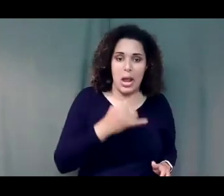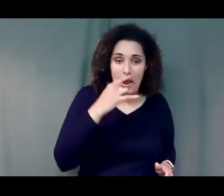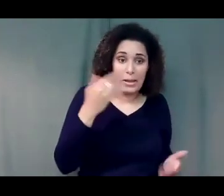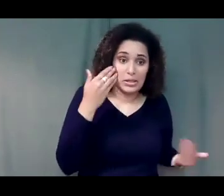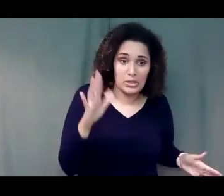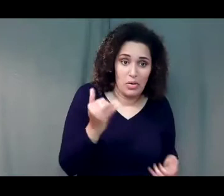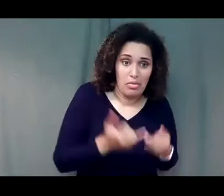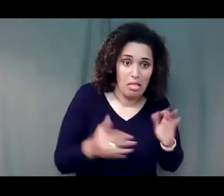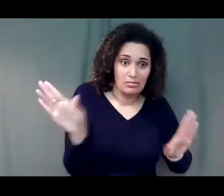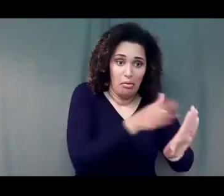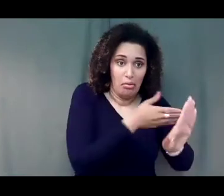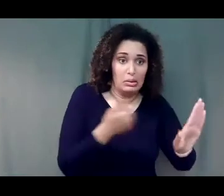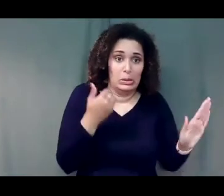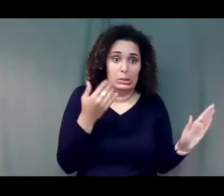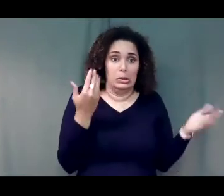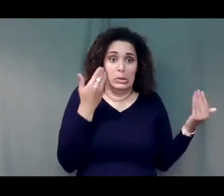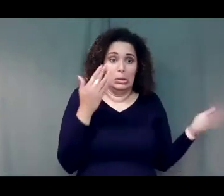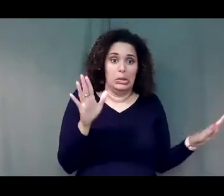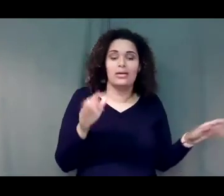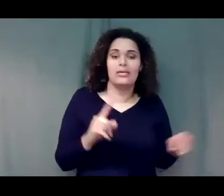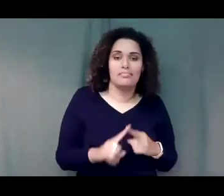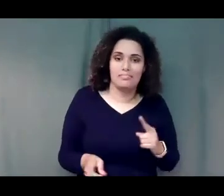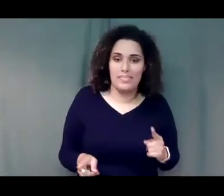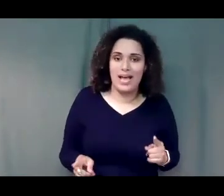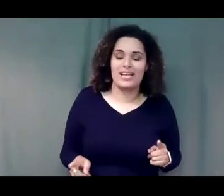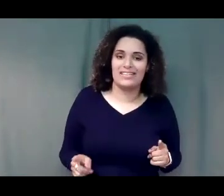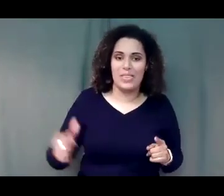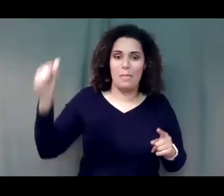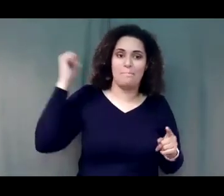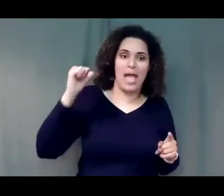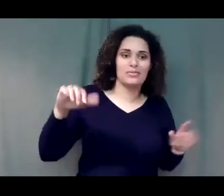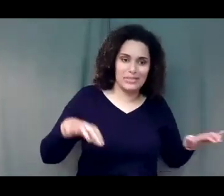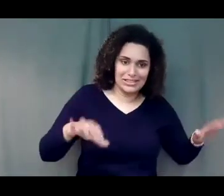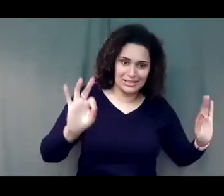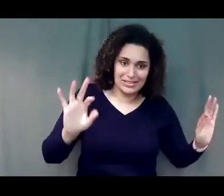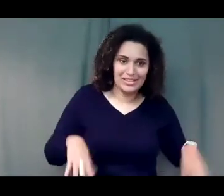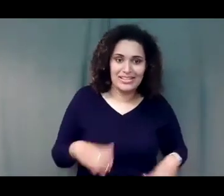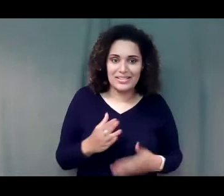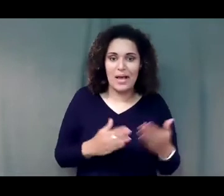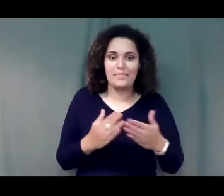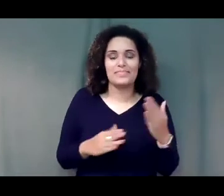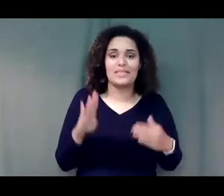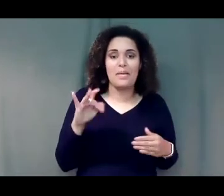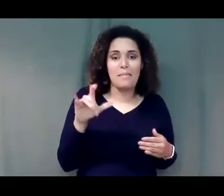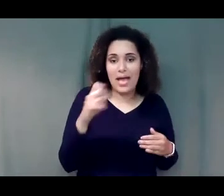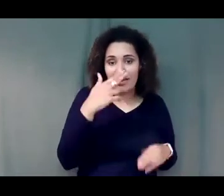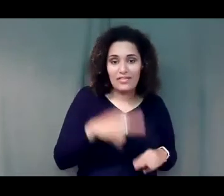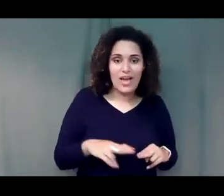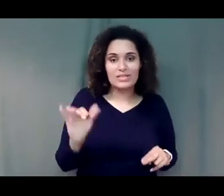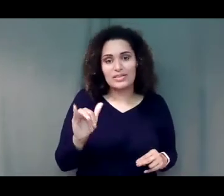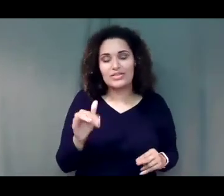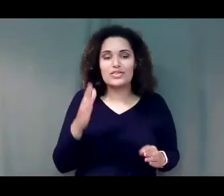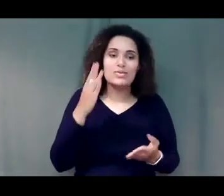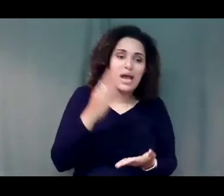part. We did a few back in the back. Yeah. Right. We did a lot. And the bales are fun because you can kind of cut them